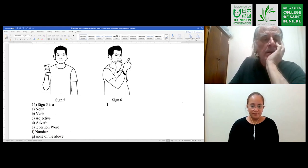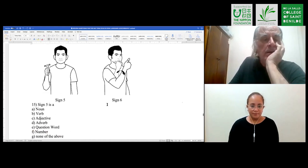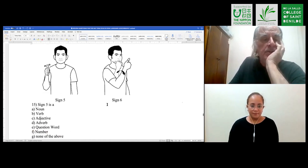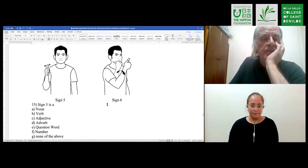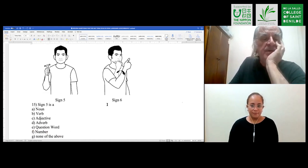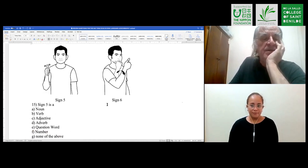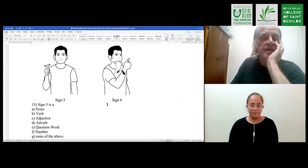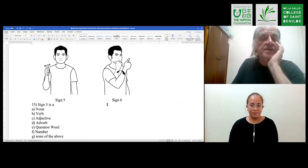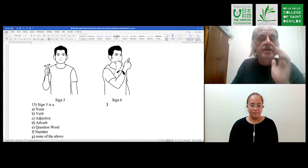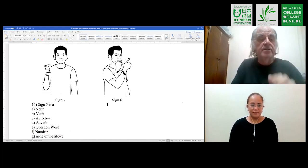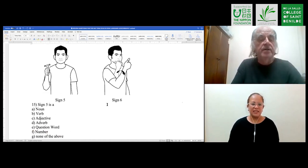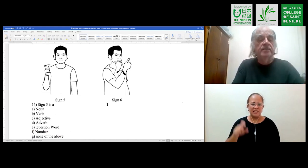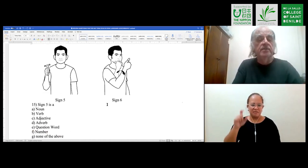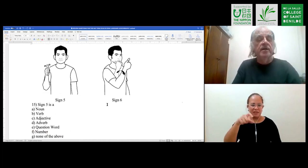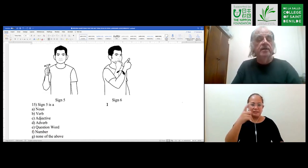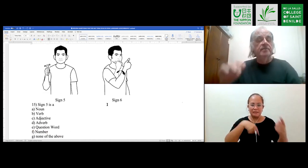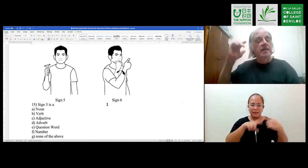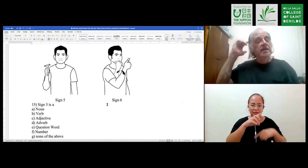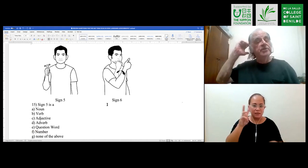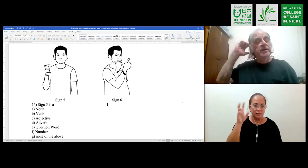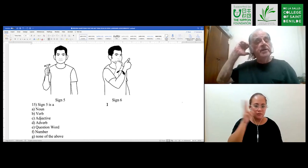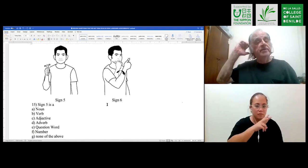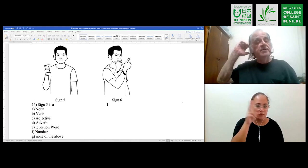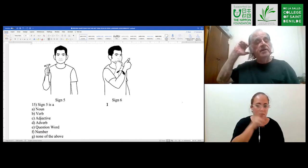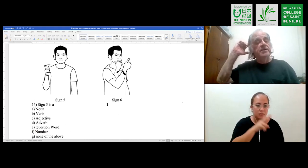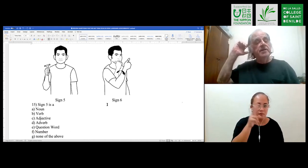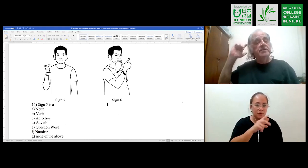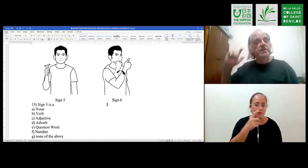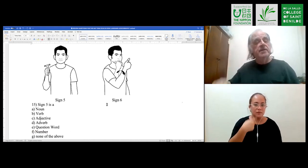It should be sign 6 here, sorry. Change that to sign 6 is A.